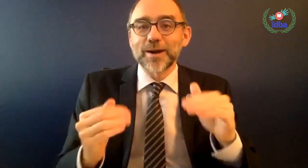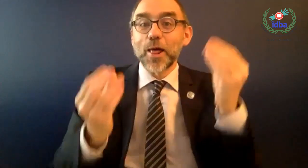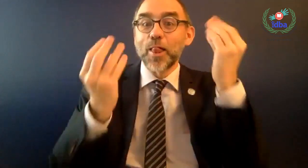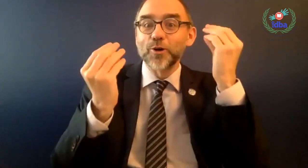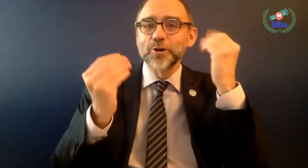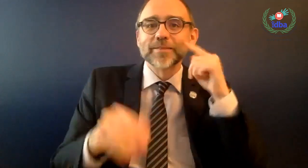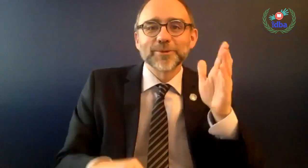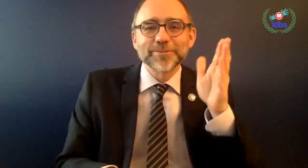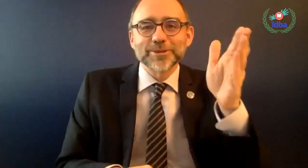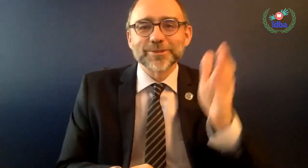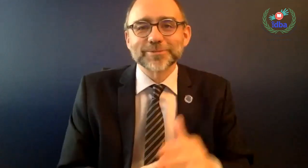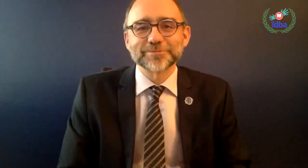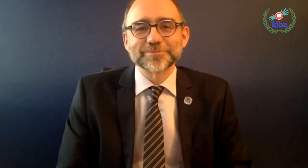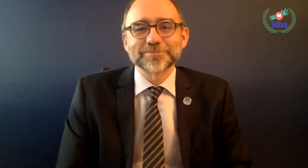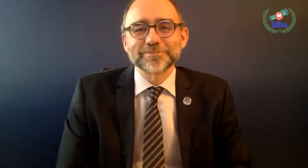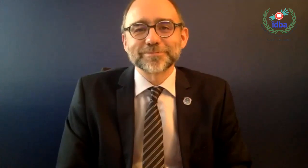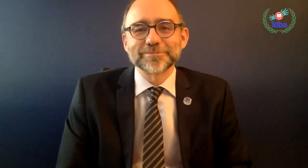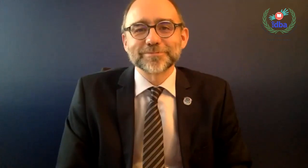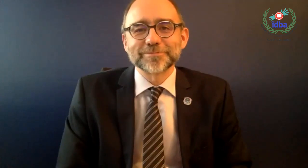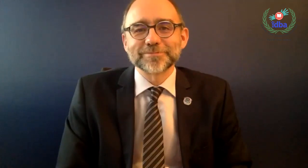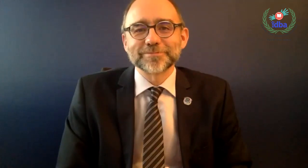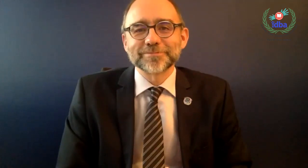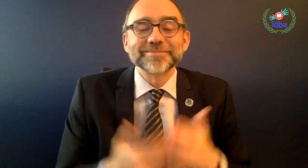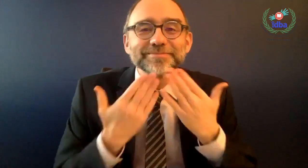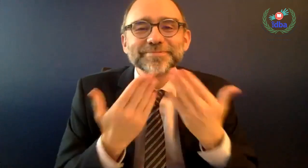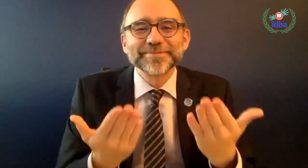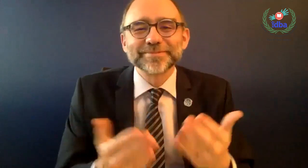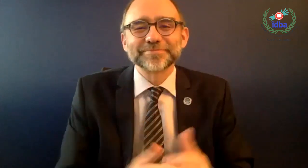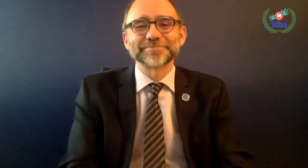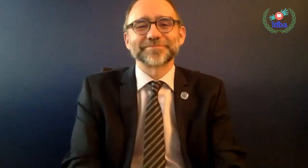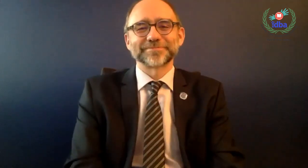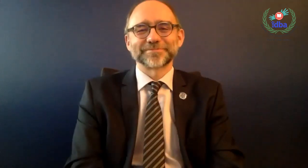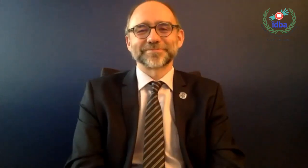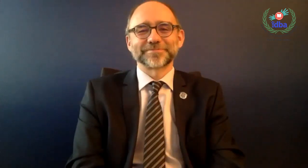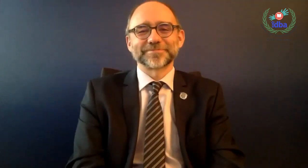to promote the deaf children, the deaf community of India. I really thank them all.